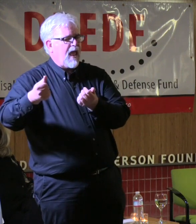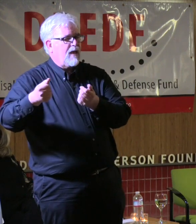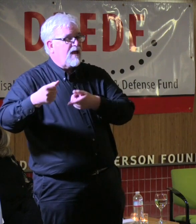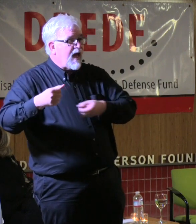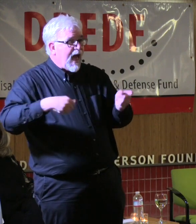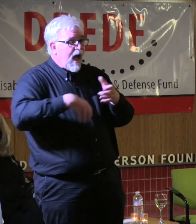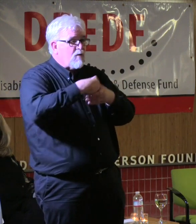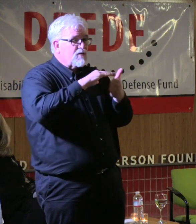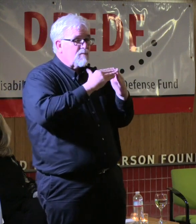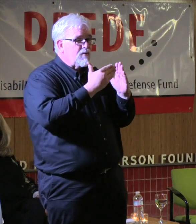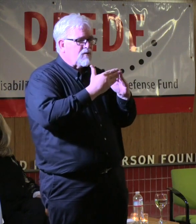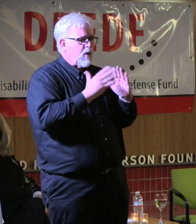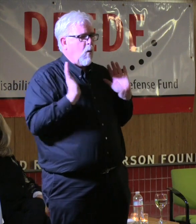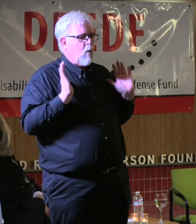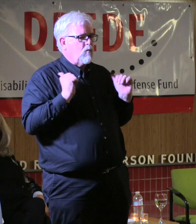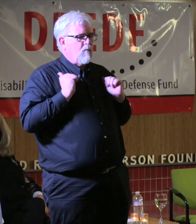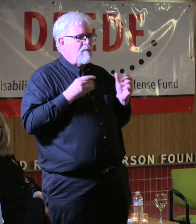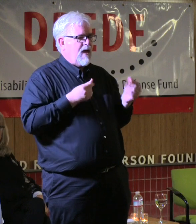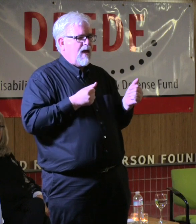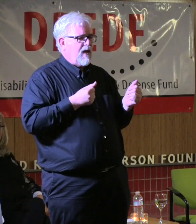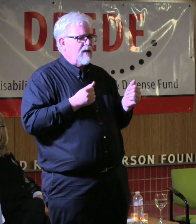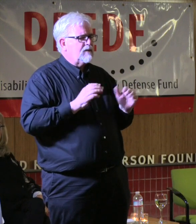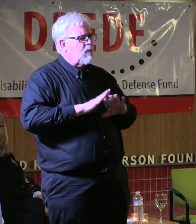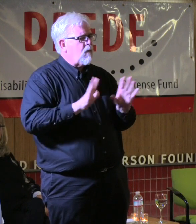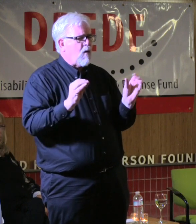to get rid of that Medicaid bias.